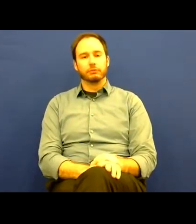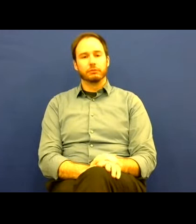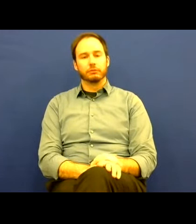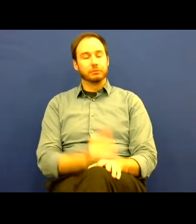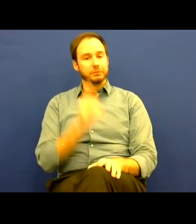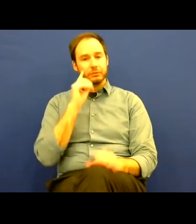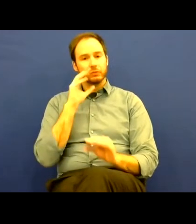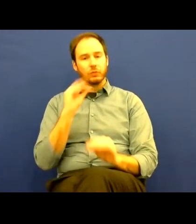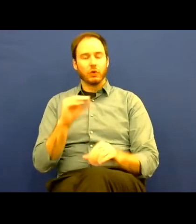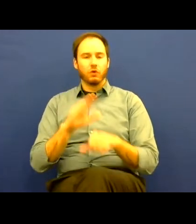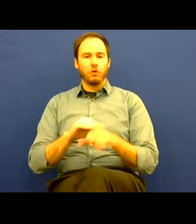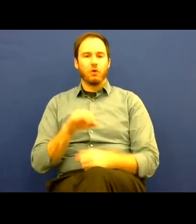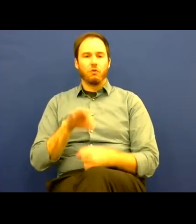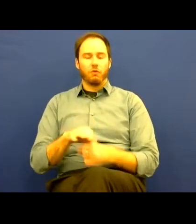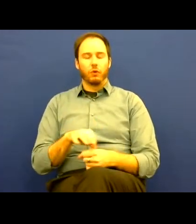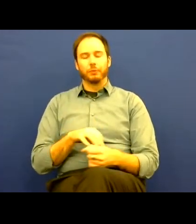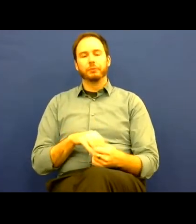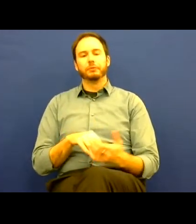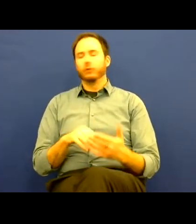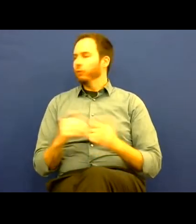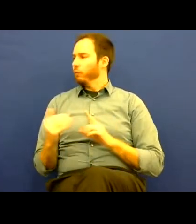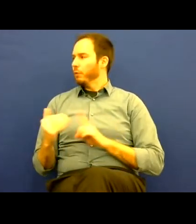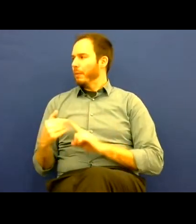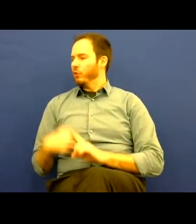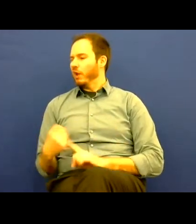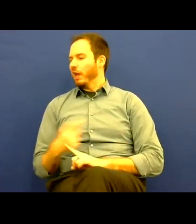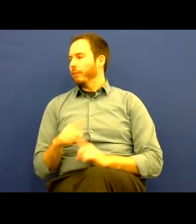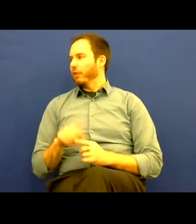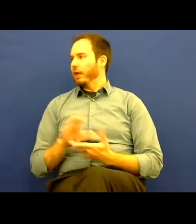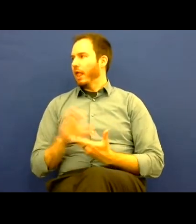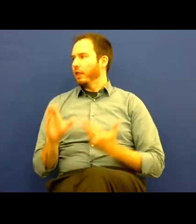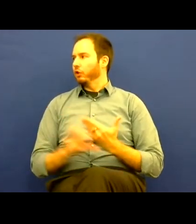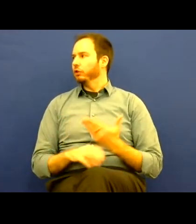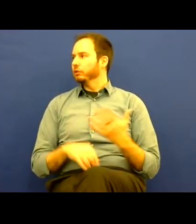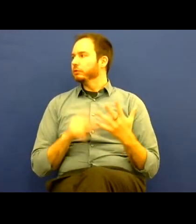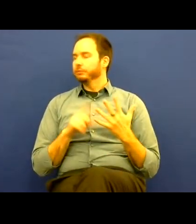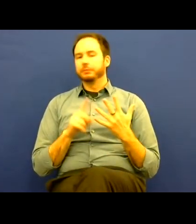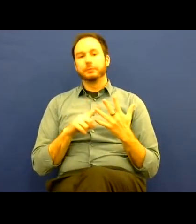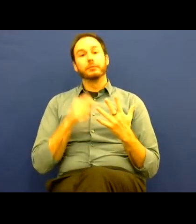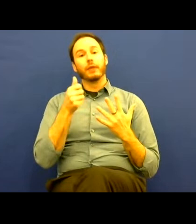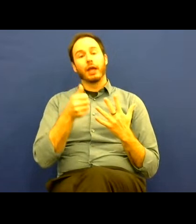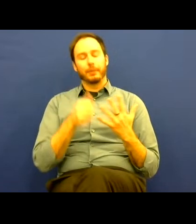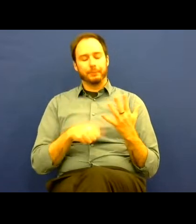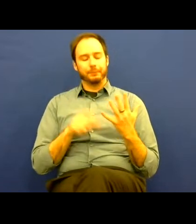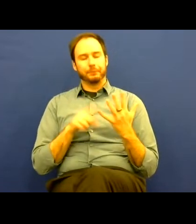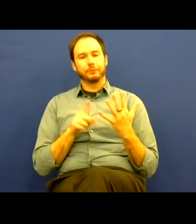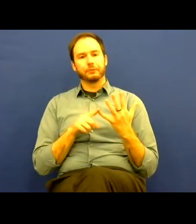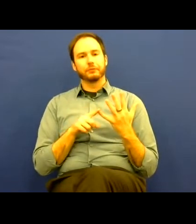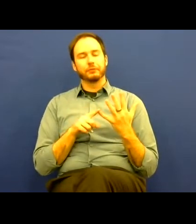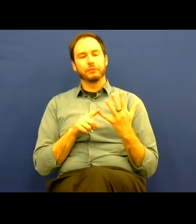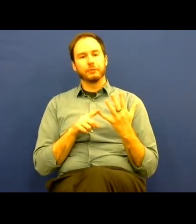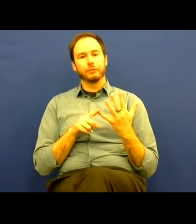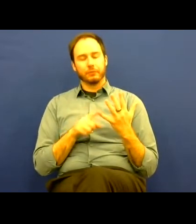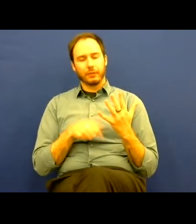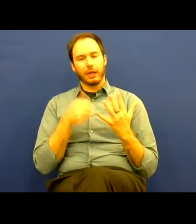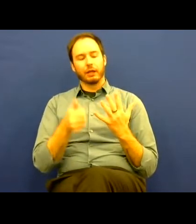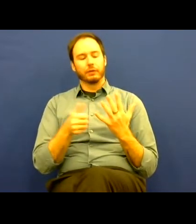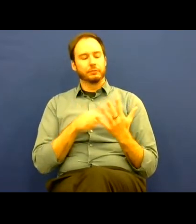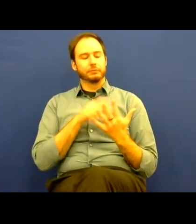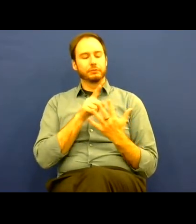Hearing none, please call the roll. Councilmember Safranik, Aye. Councilmember Bolzner,